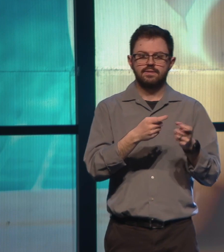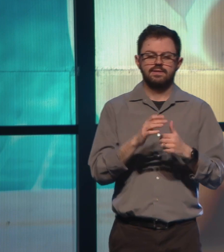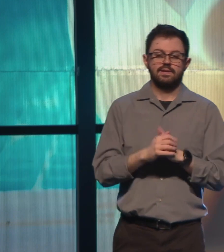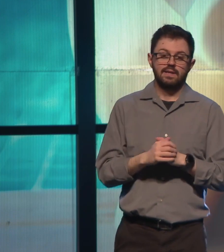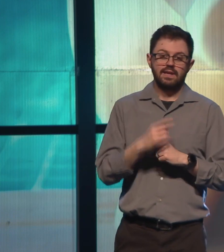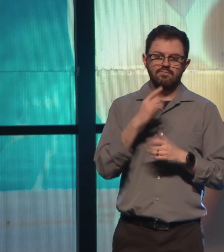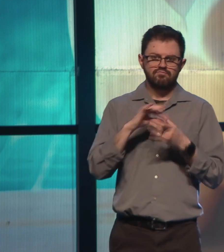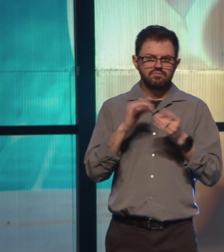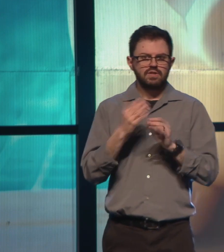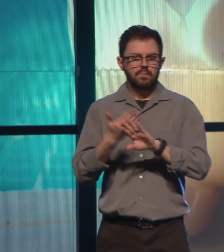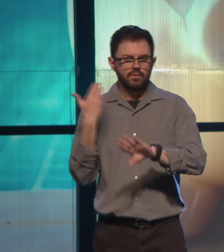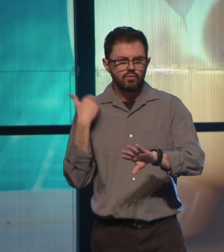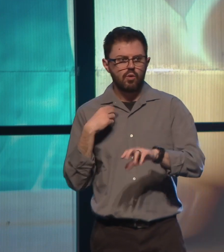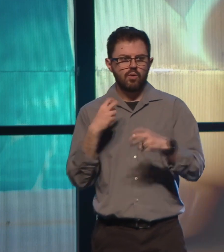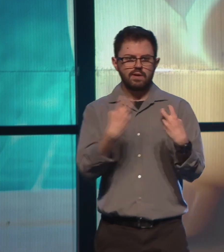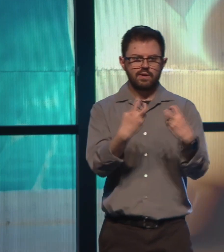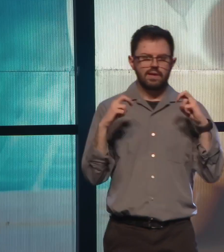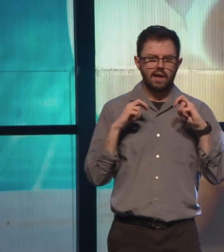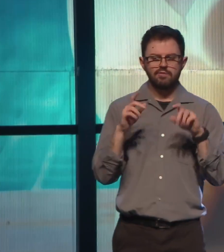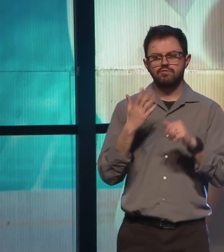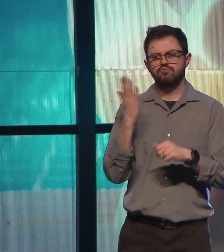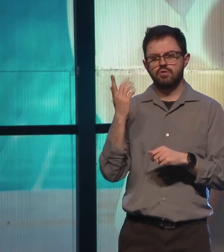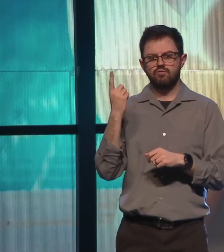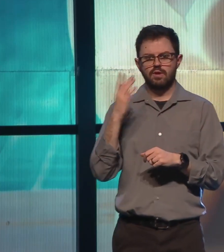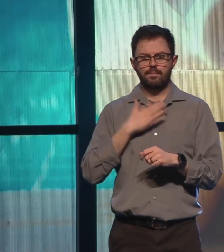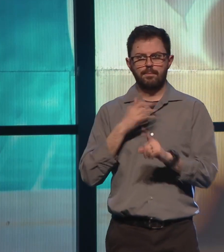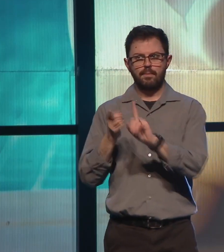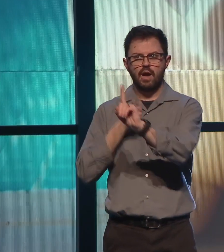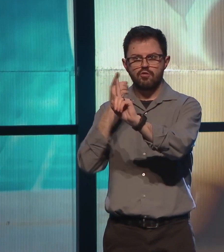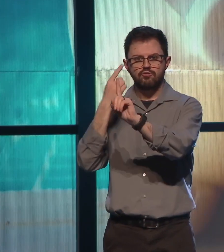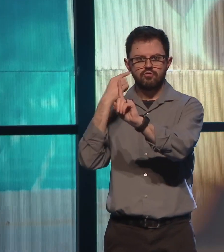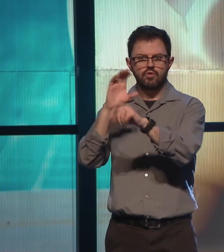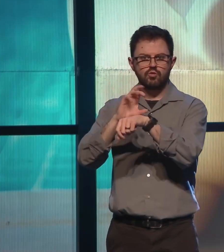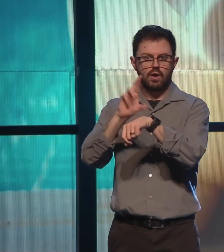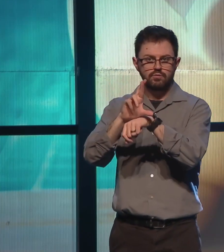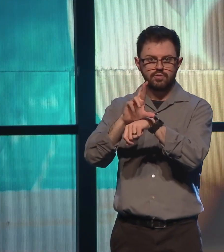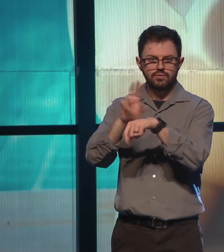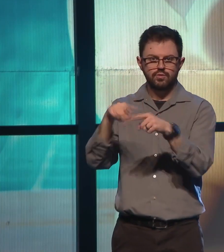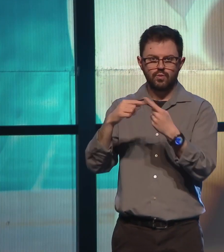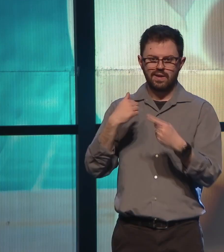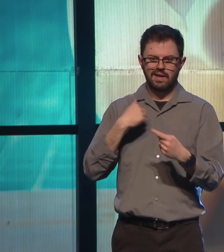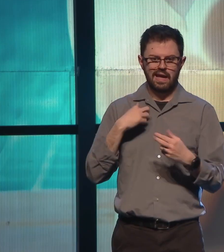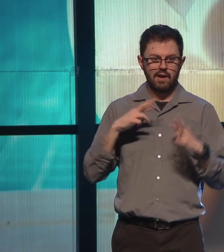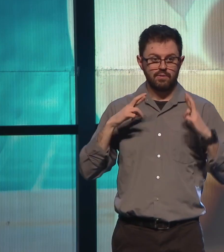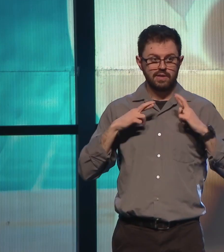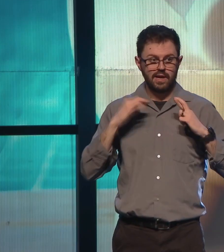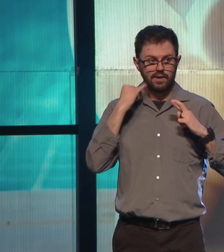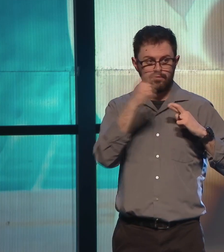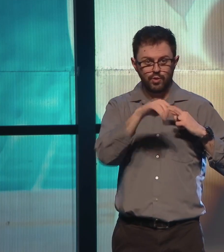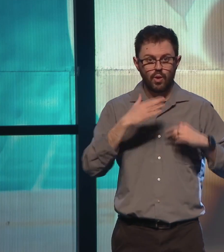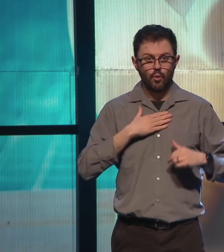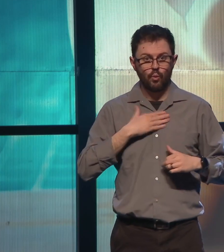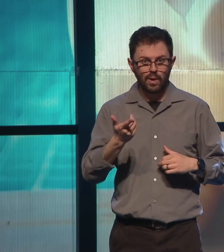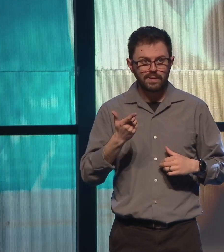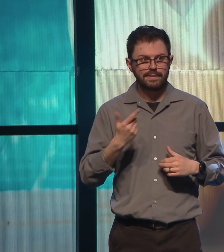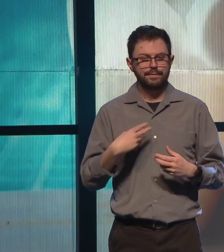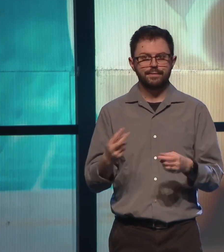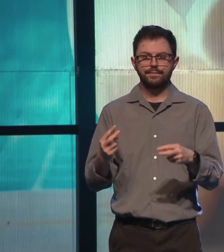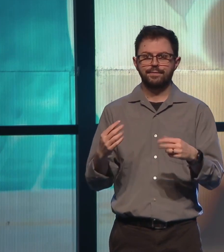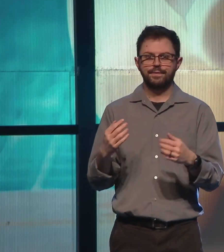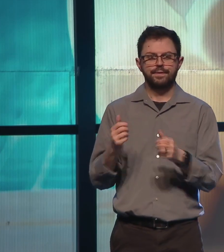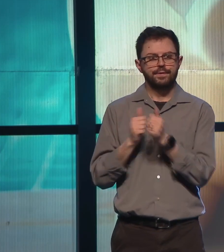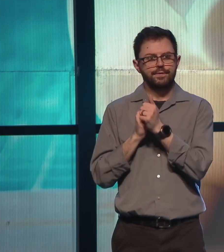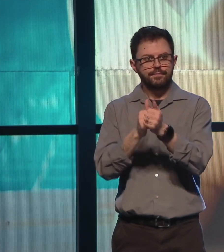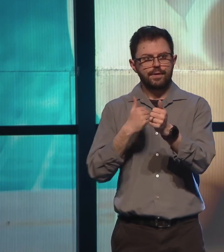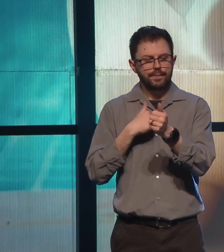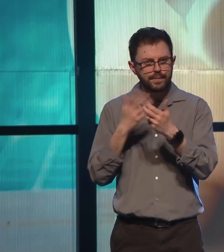council at times. I've said this to others. Like one of my goals for Crossroads Church when I retire, if you'll have me that long. And I know that. I've got